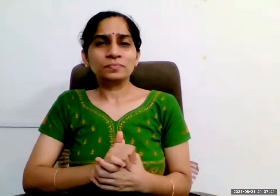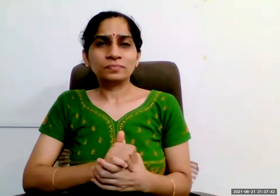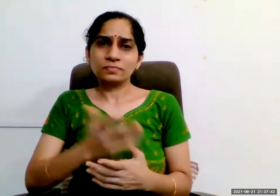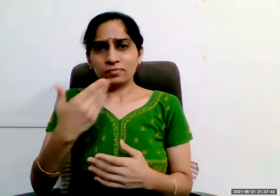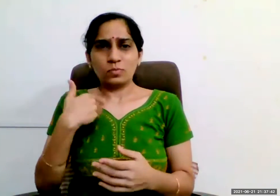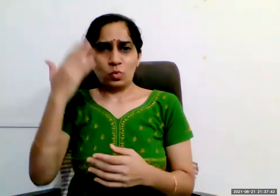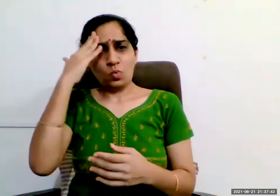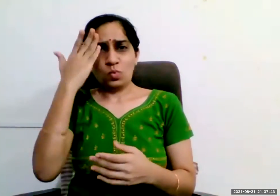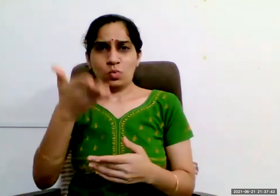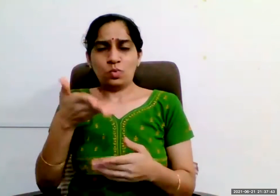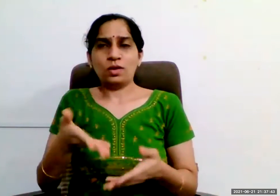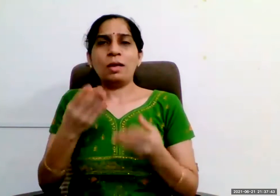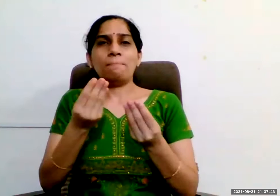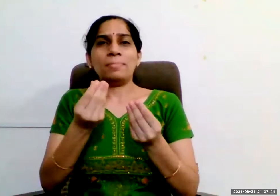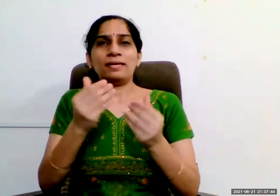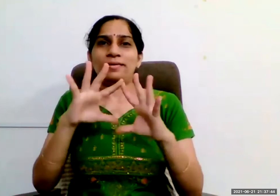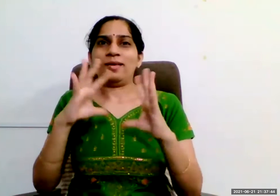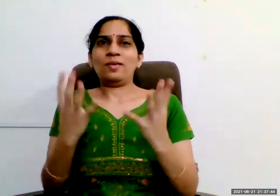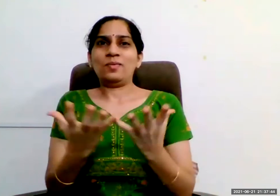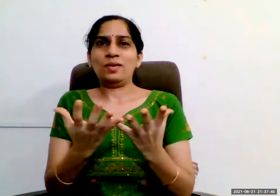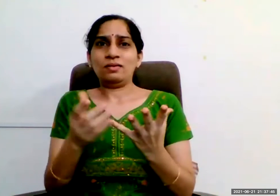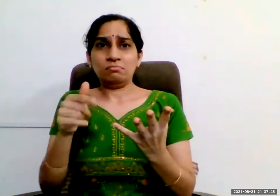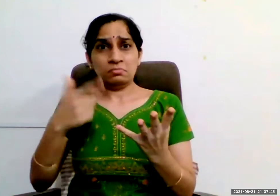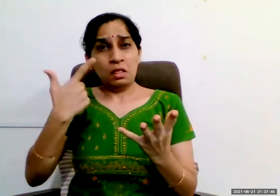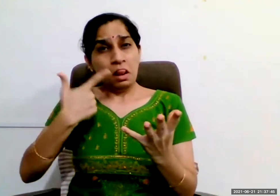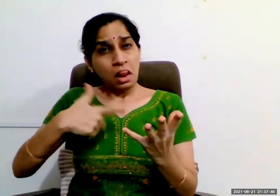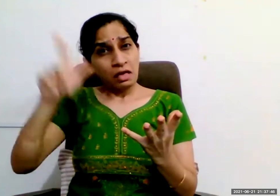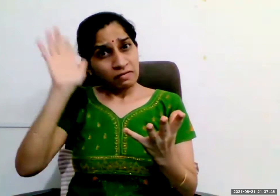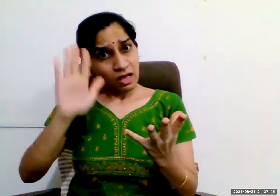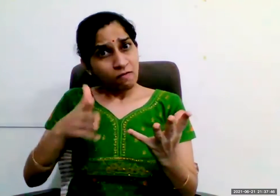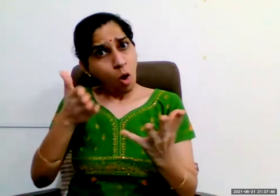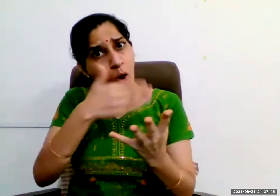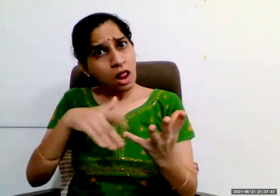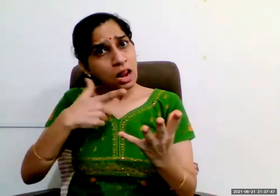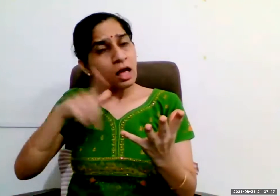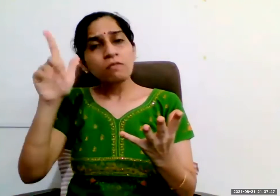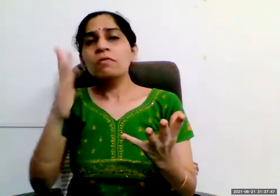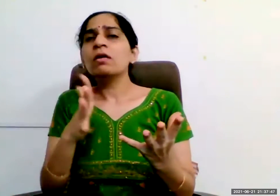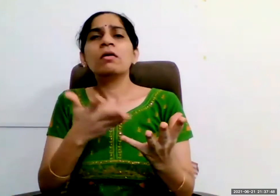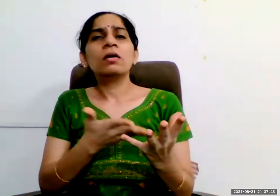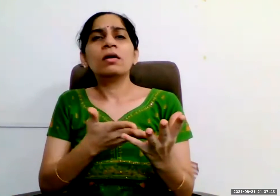we know that in this material world, nothing lasts forever. So why is it that we long to live and live